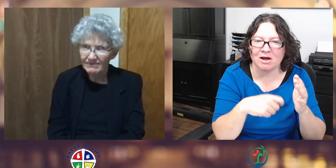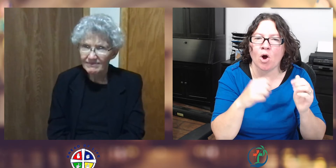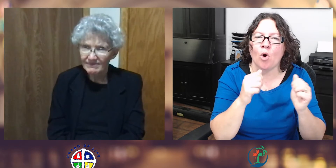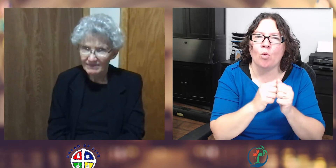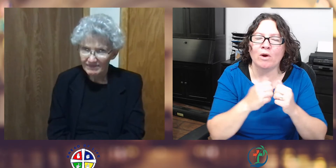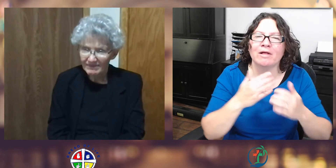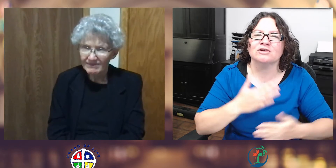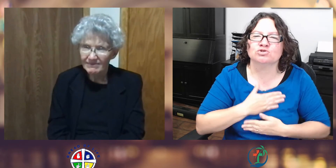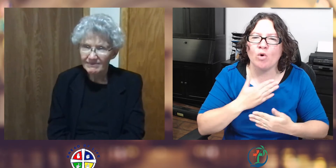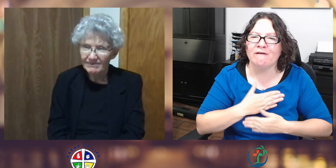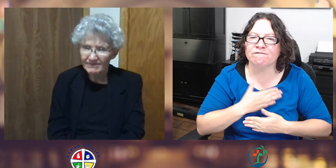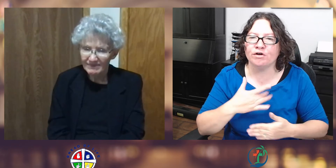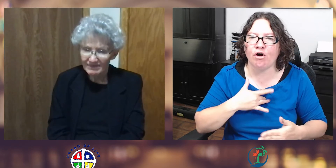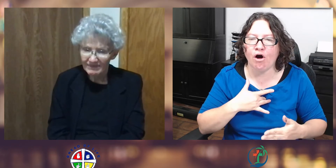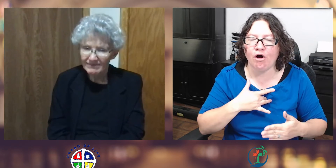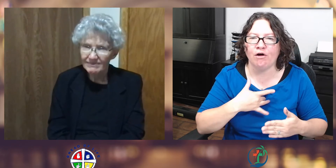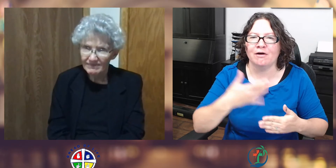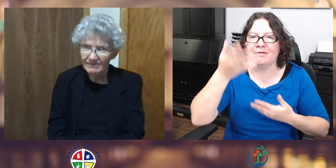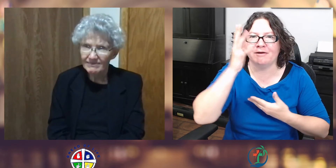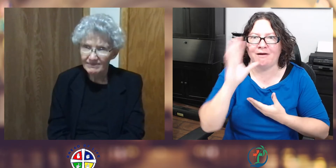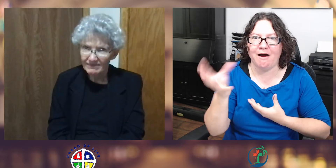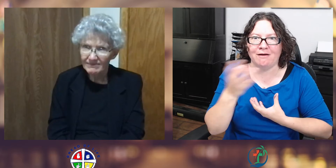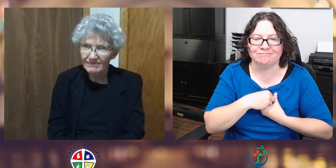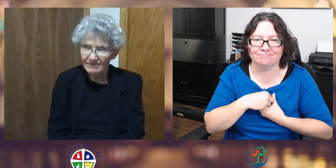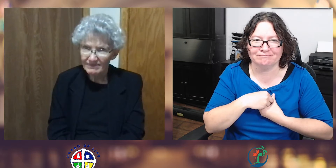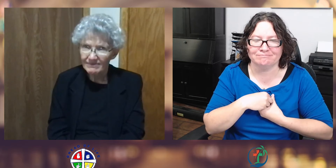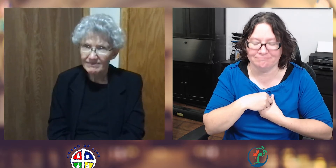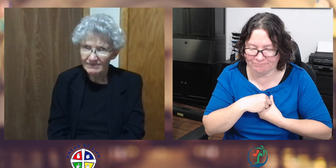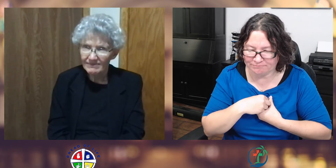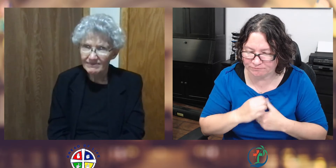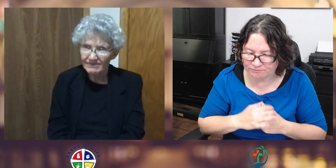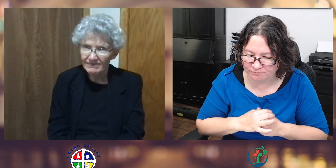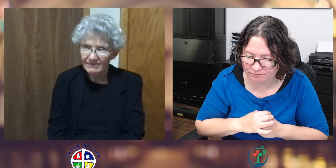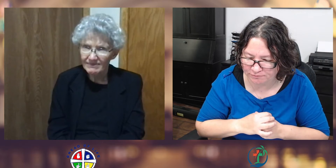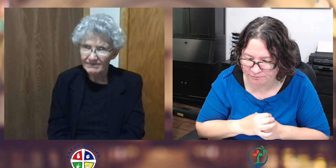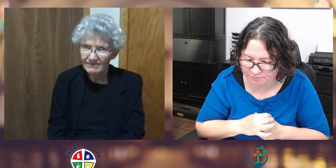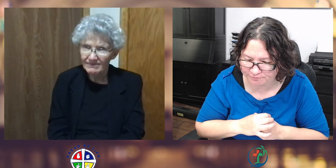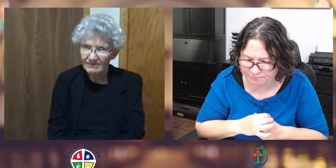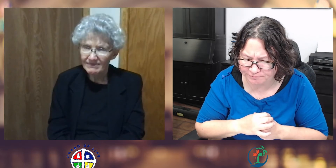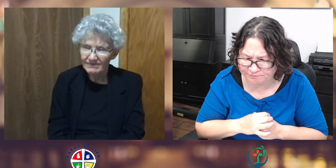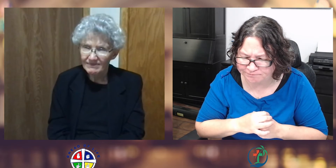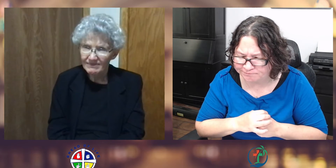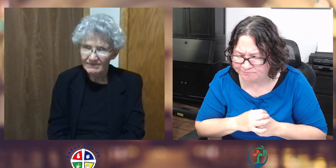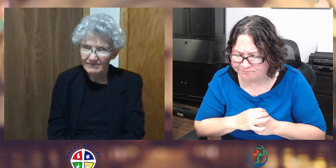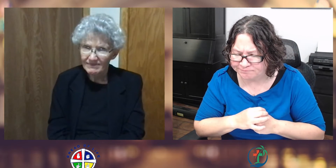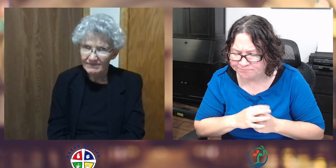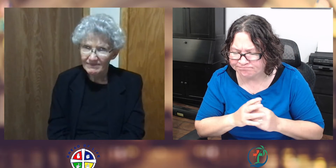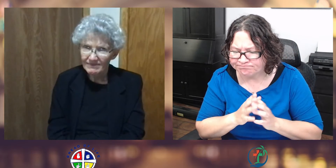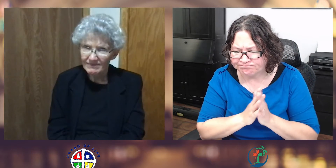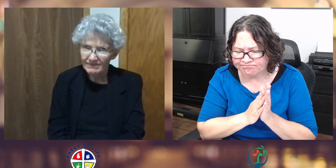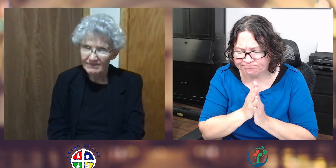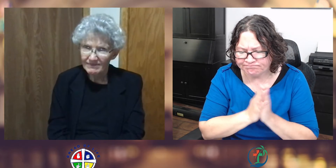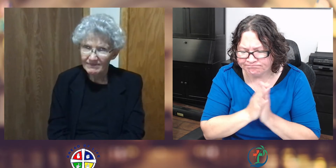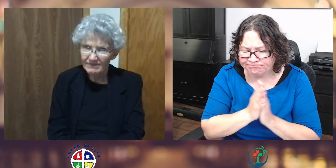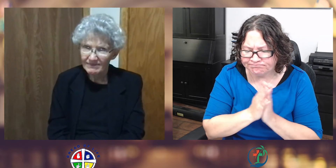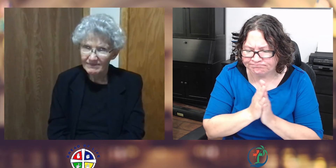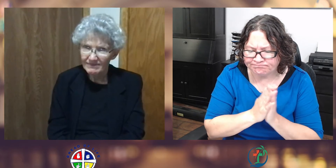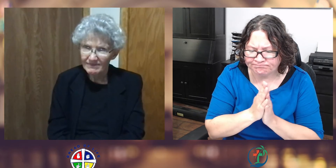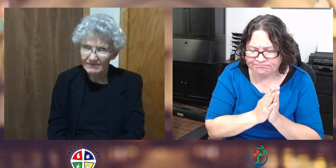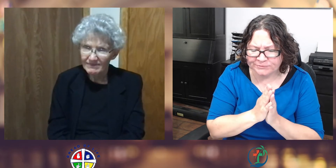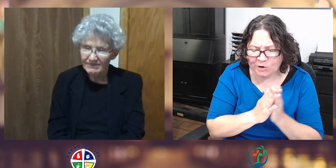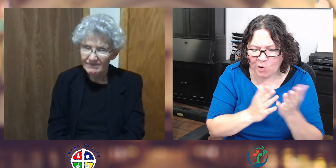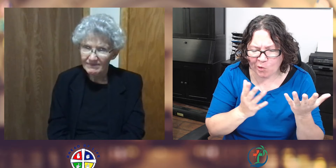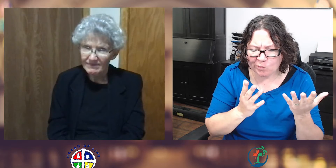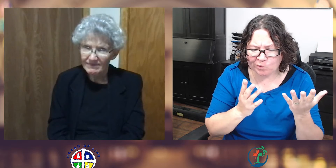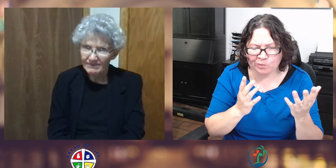boys. That stuff will smoke something terrible if you light it now, but at nightfall, You did well. I didn't